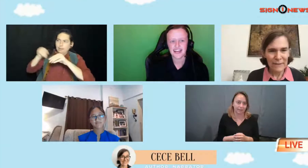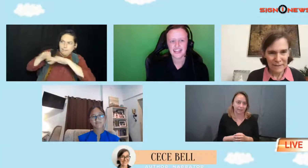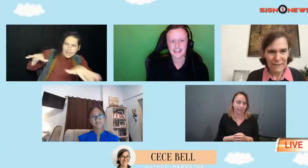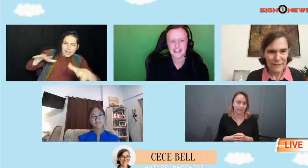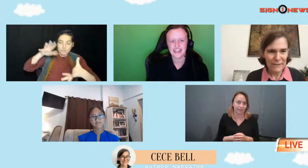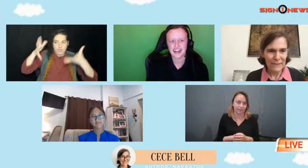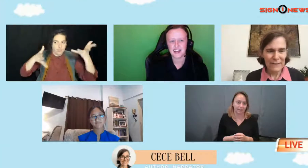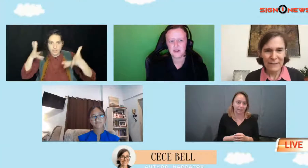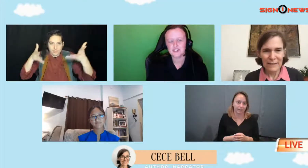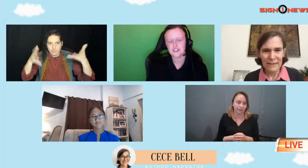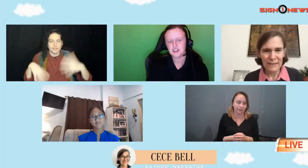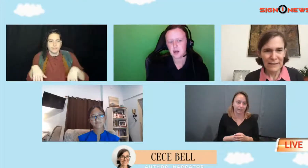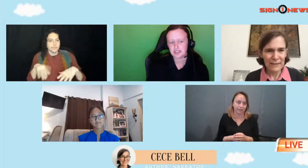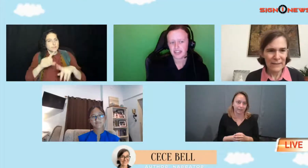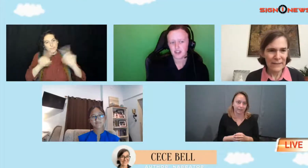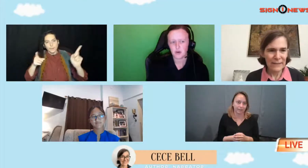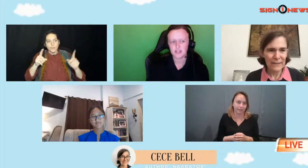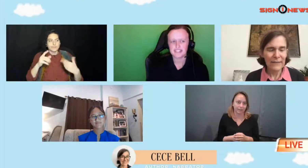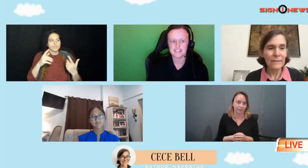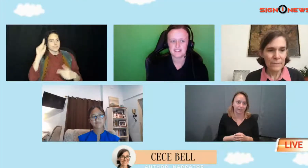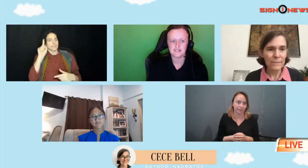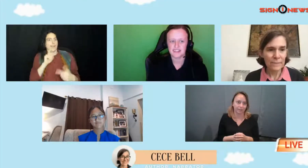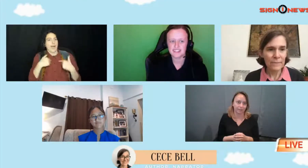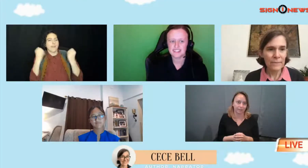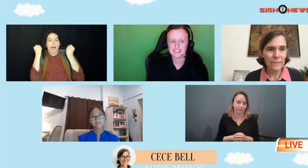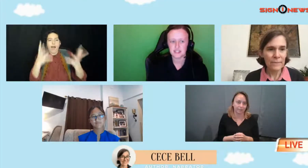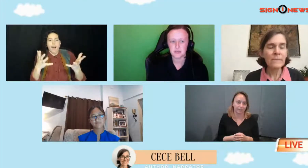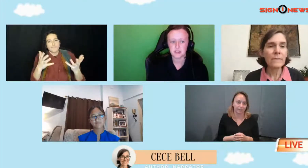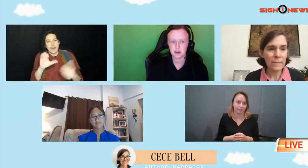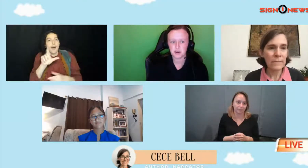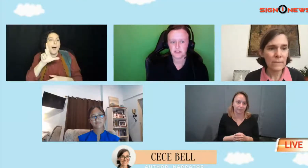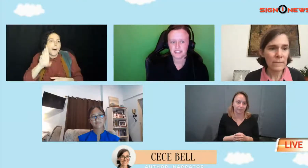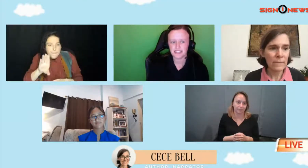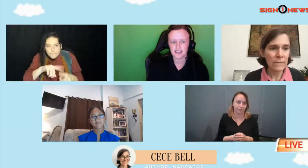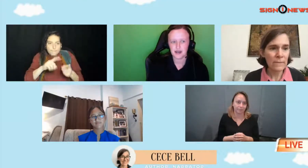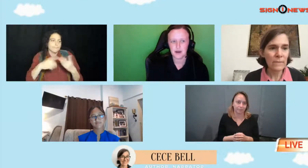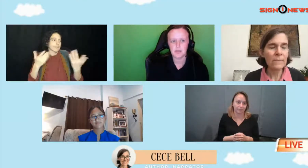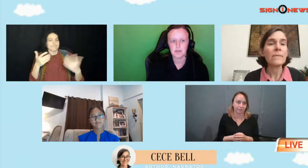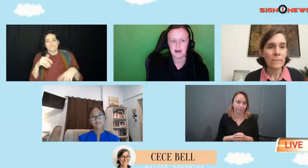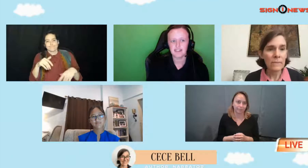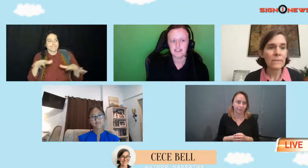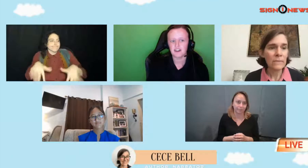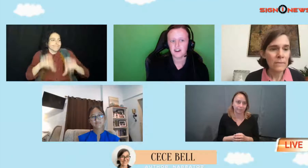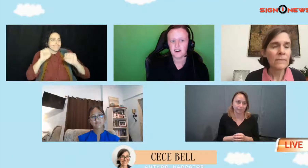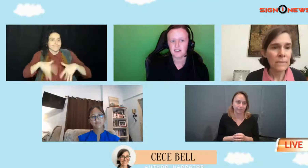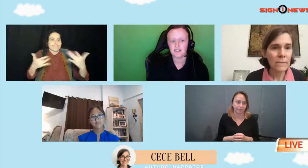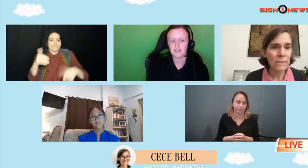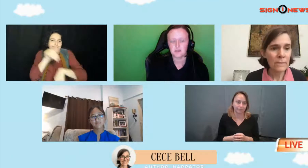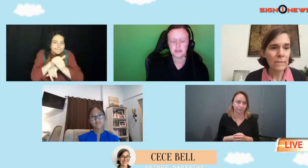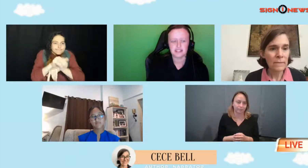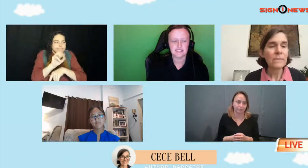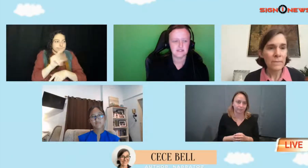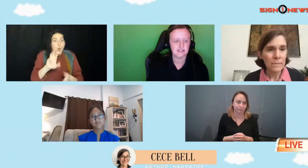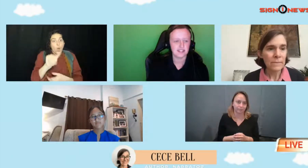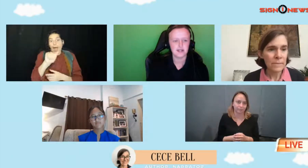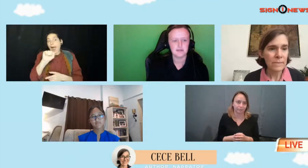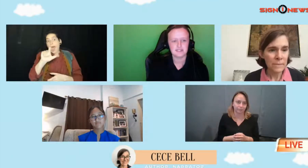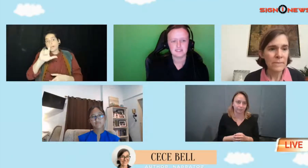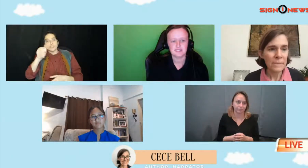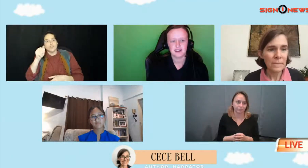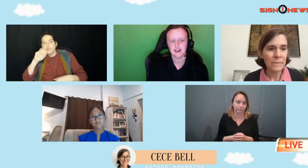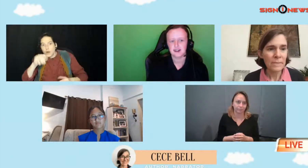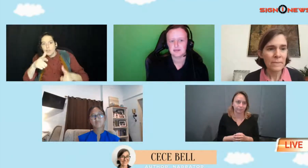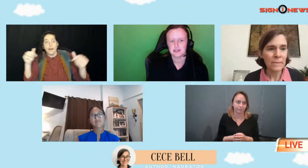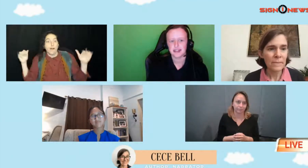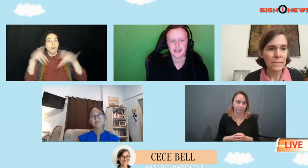So I know it's a little complicated going to deaf events these days with COVID, but there are so many deaf